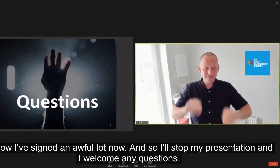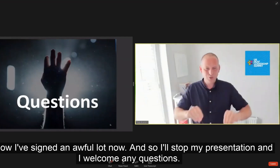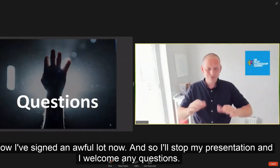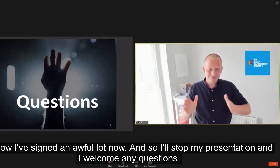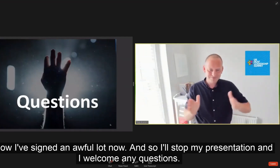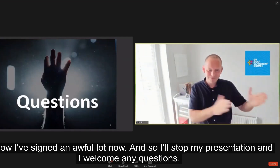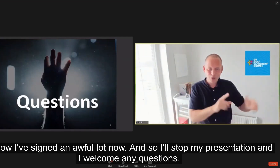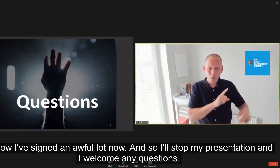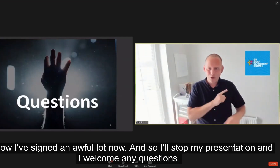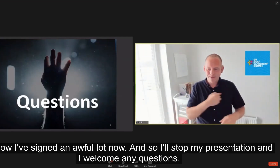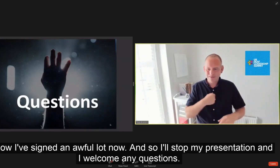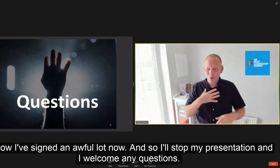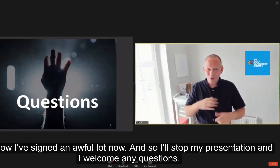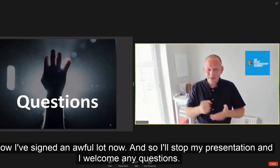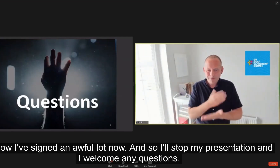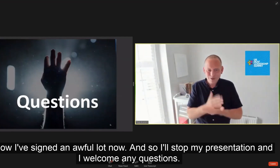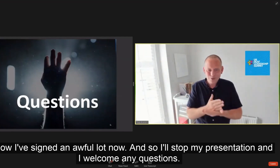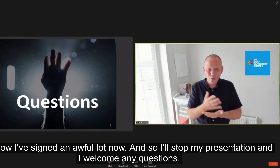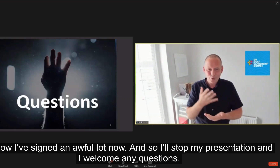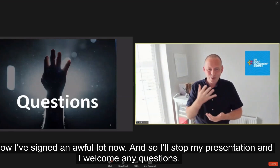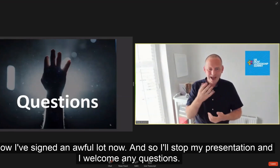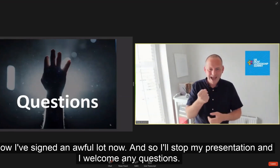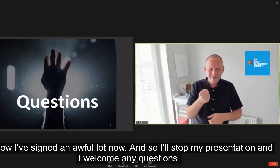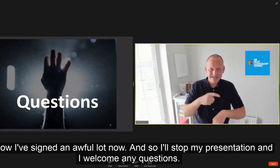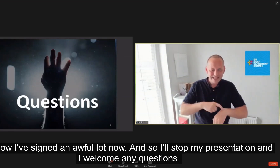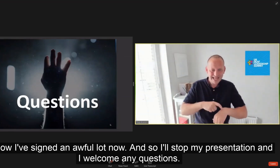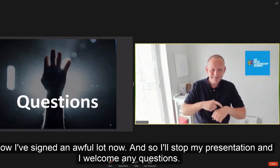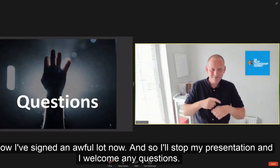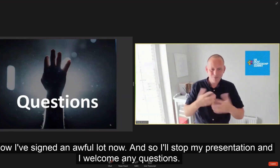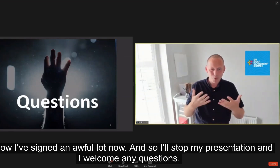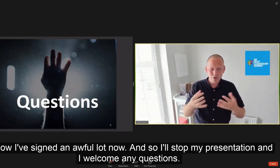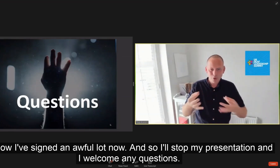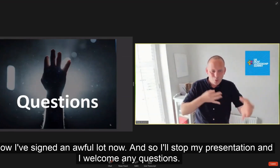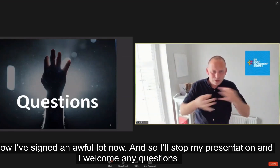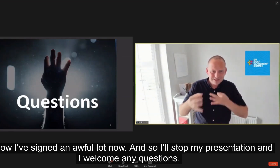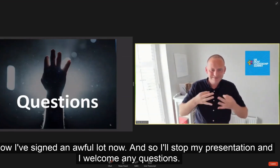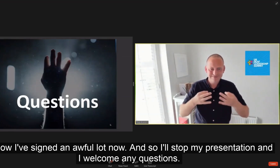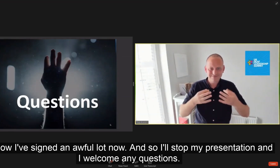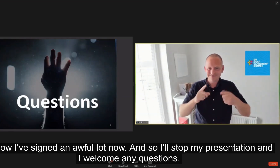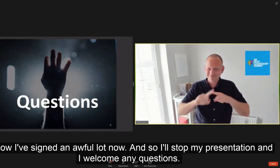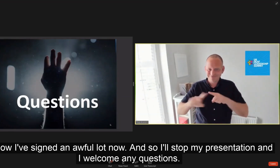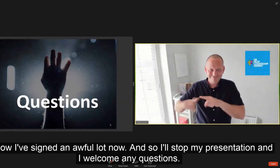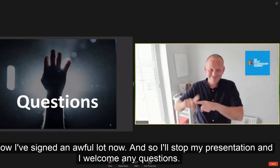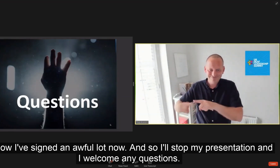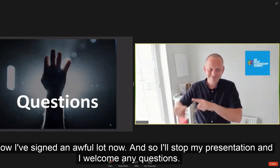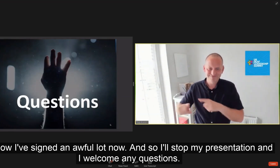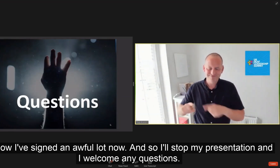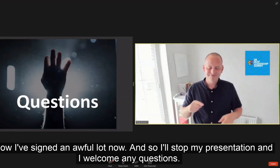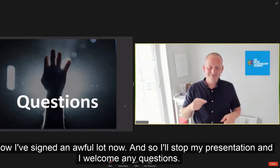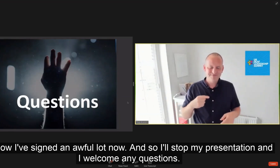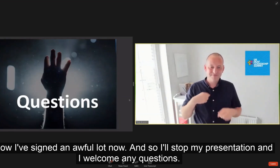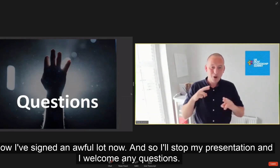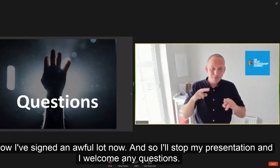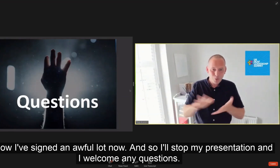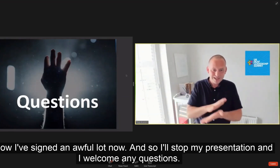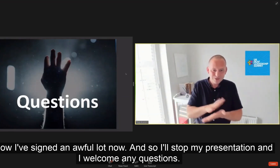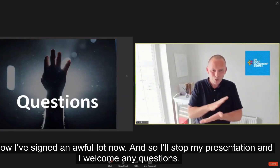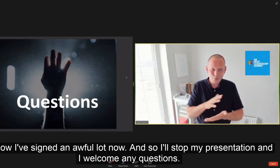So I know I've signed an awful lot now, so I'll stop my presentation now and welcome